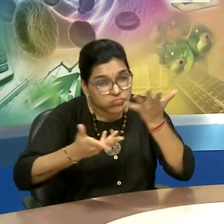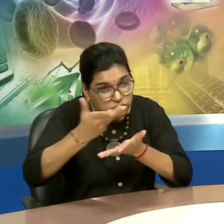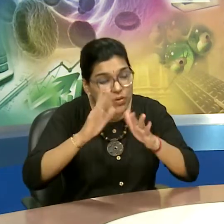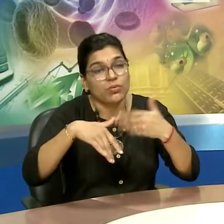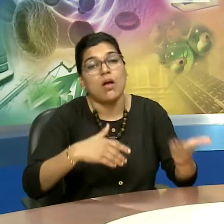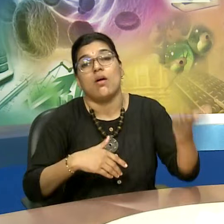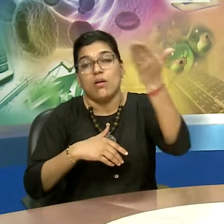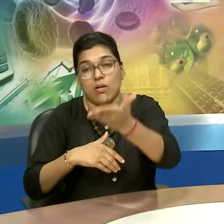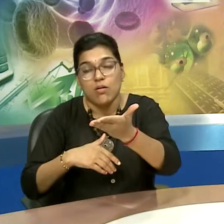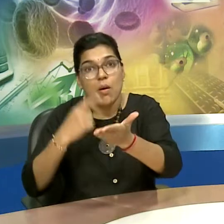through this procedure,